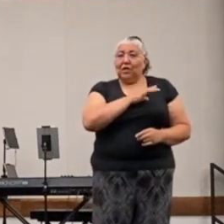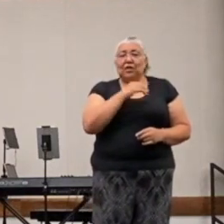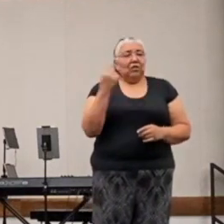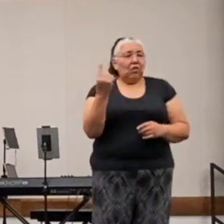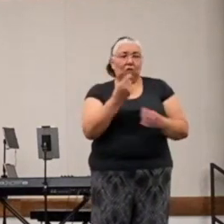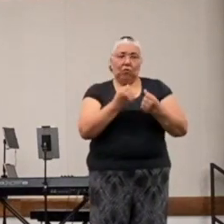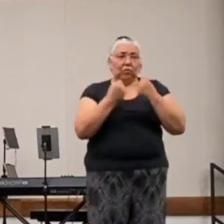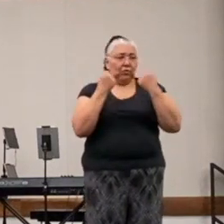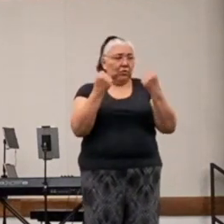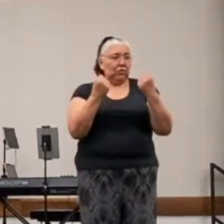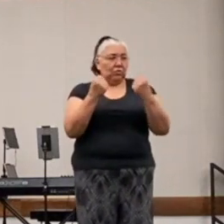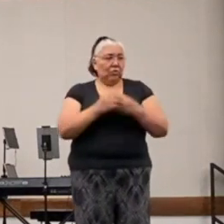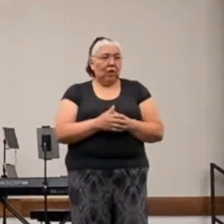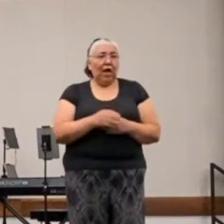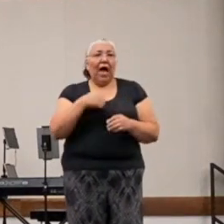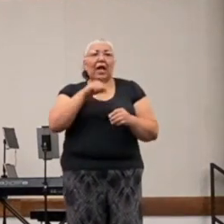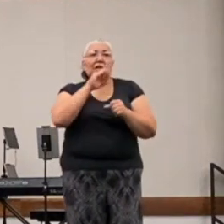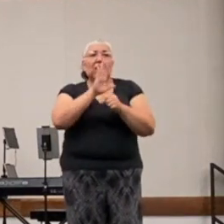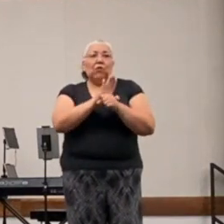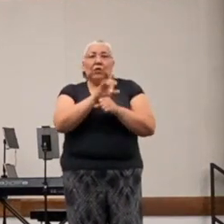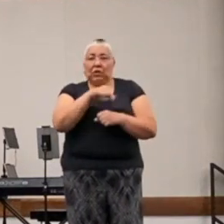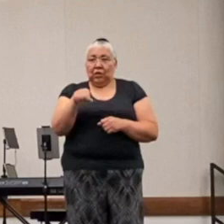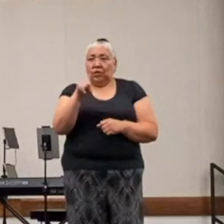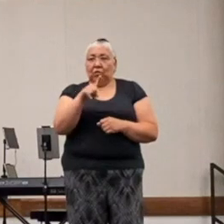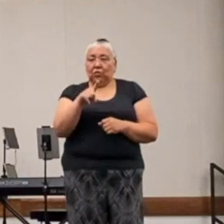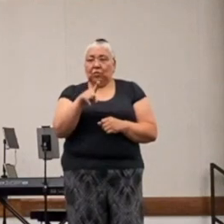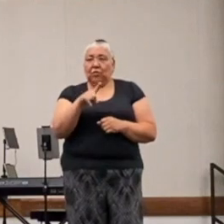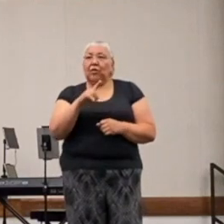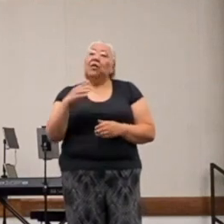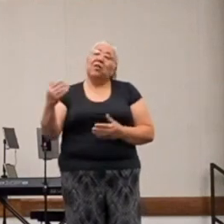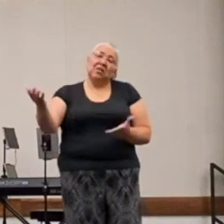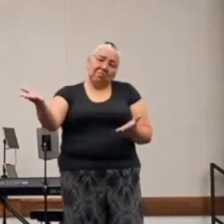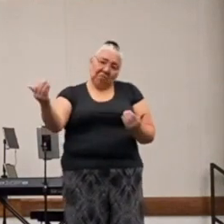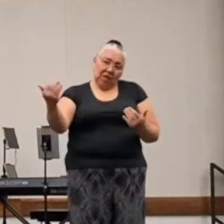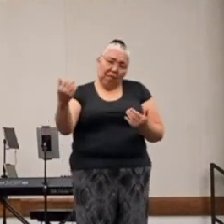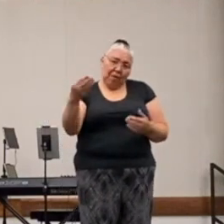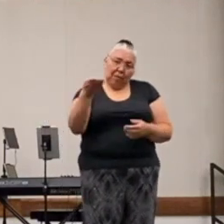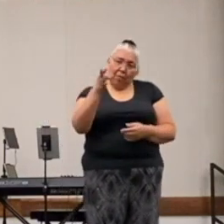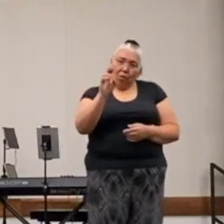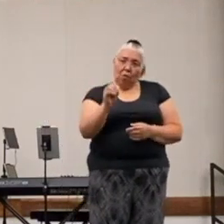strong. I guarantee you, come at me, bro. Right?